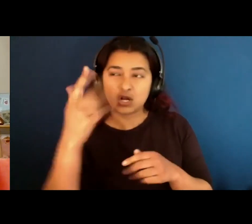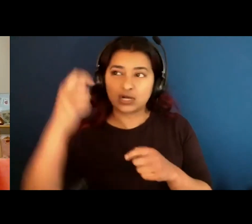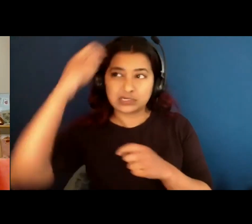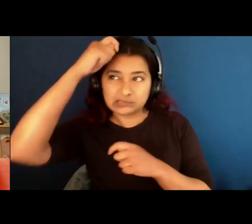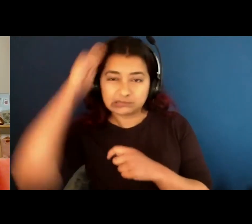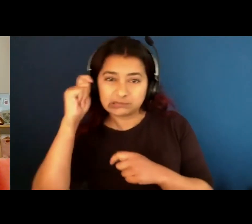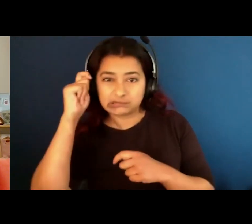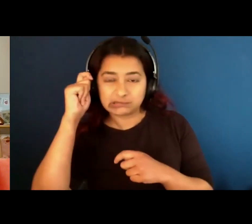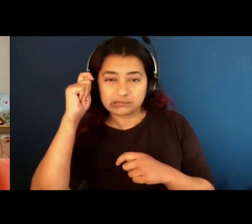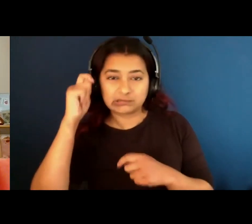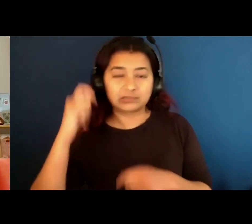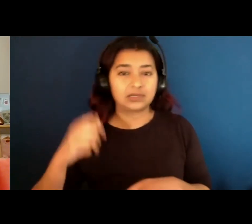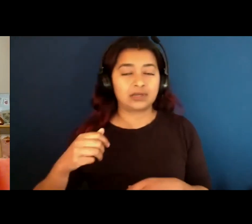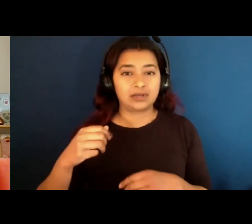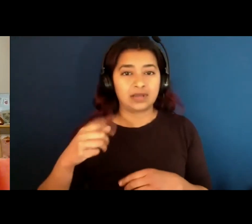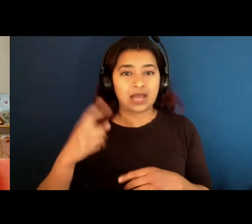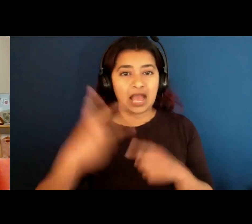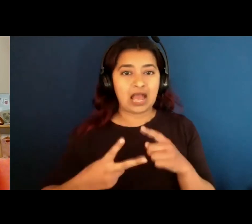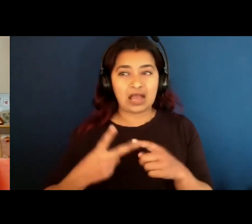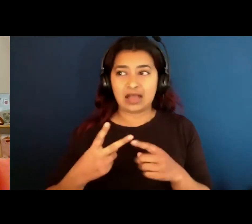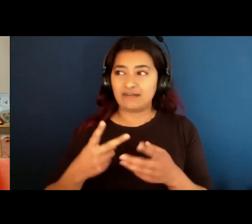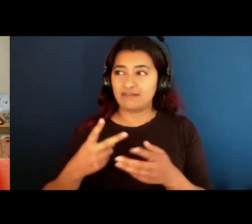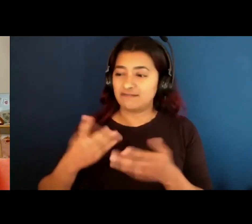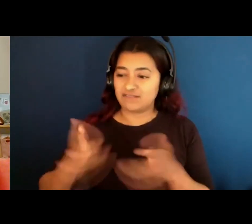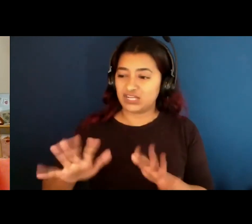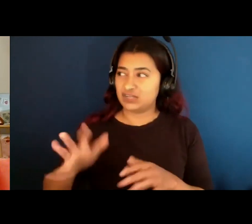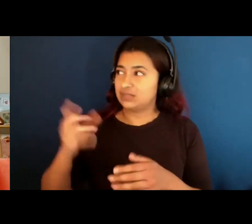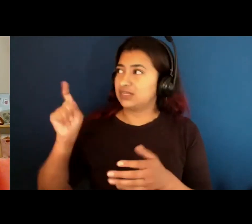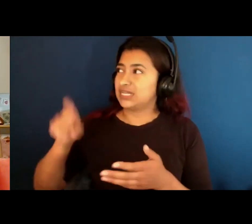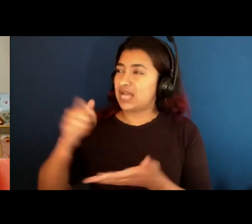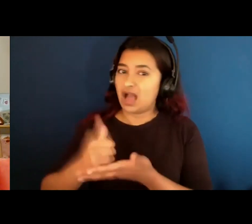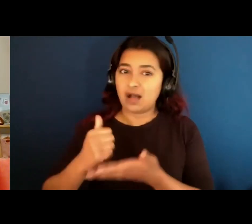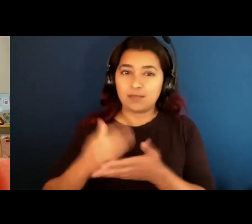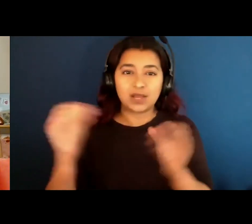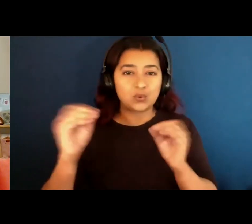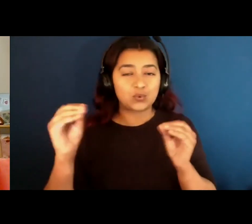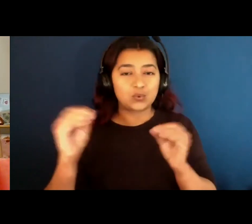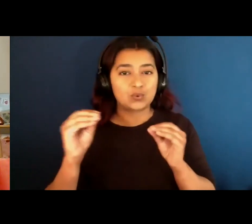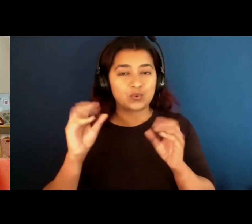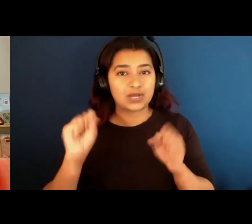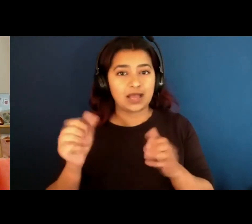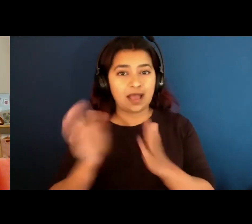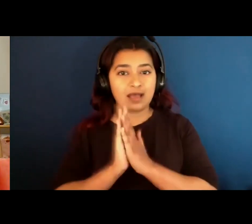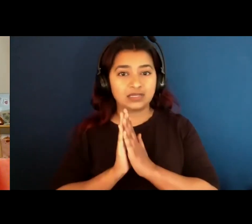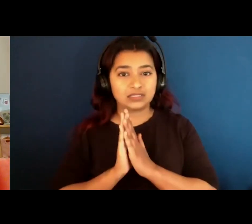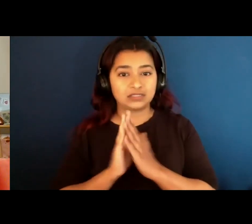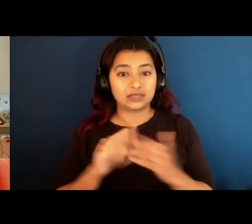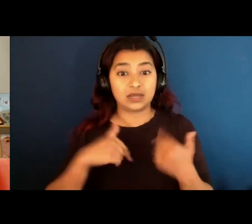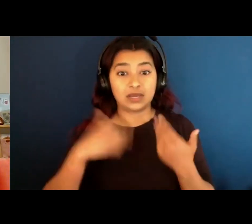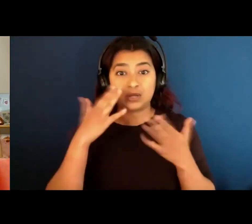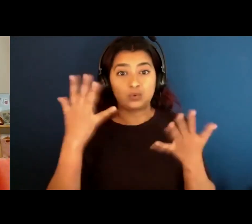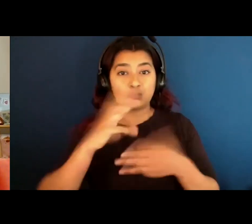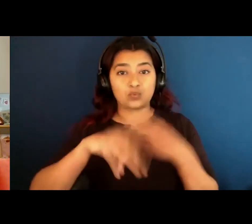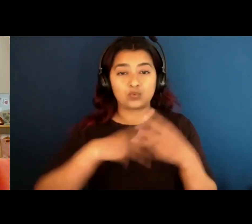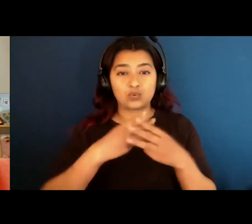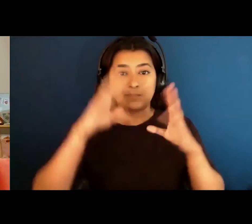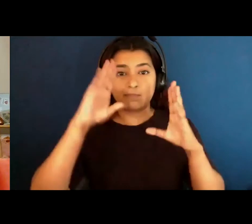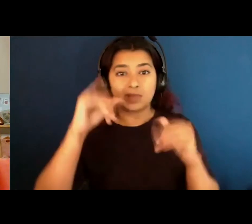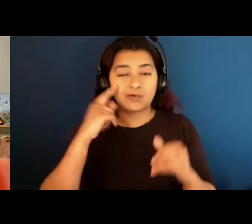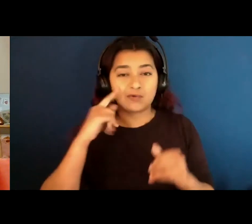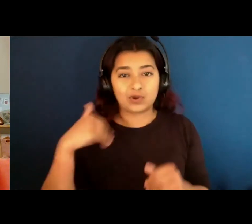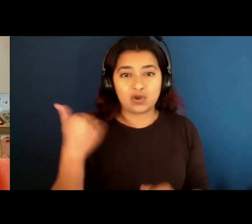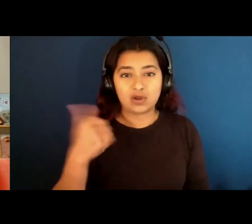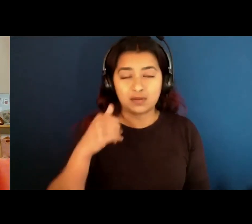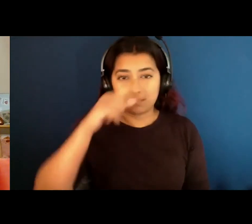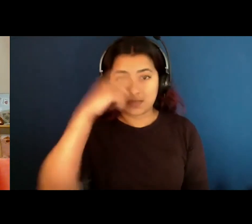the feeling of needing help and no one to ask for it. I don't know what the world expects of little Black girls, but it